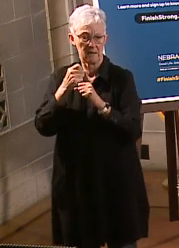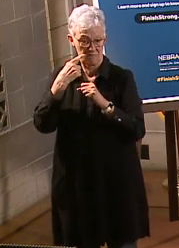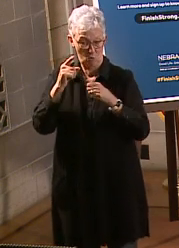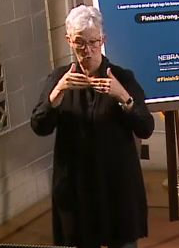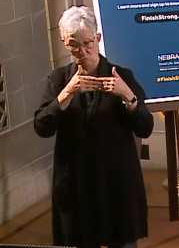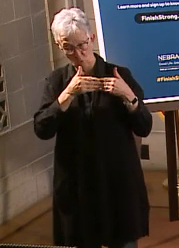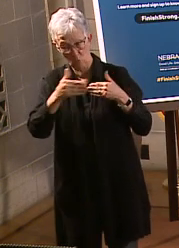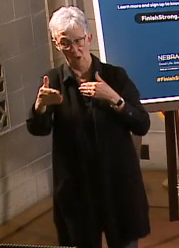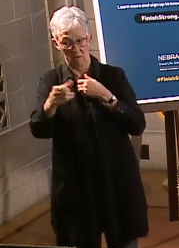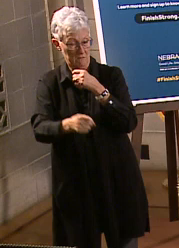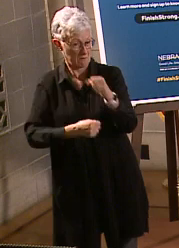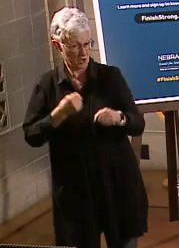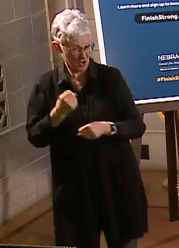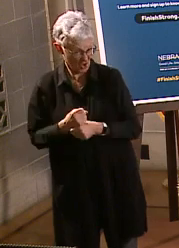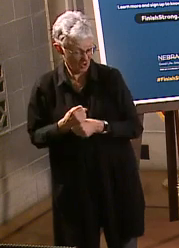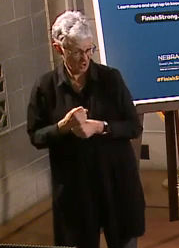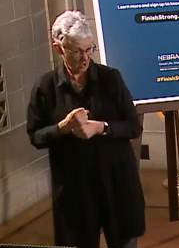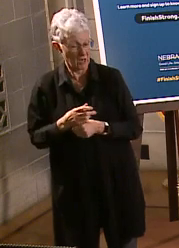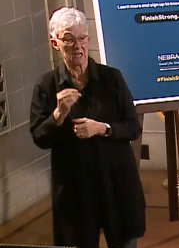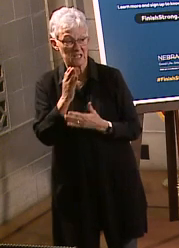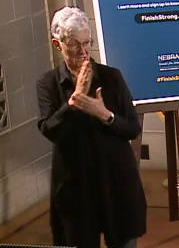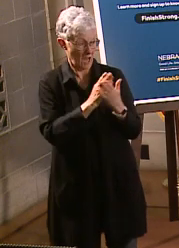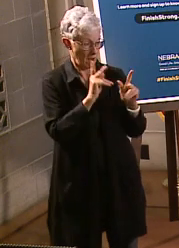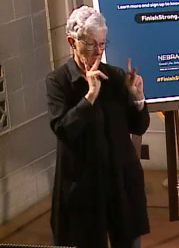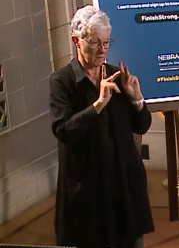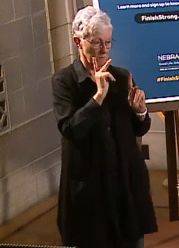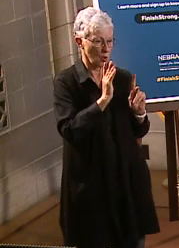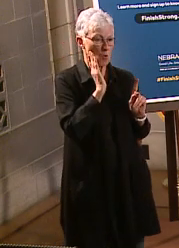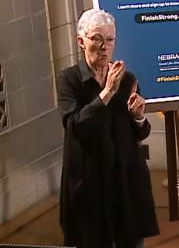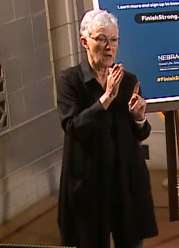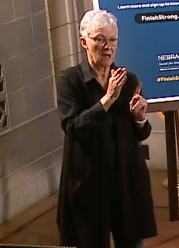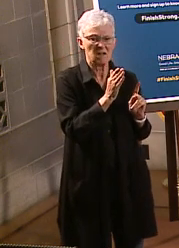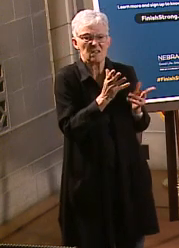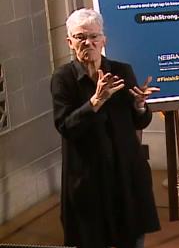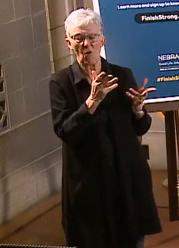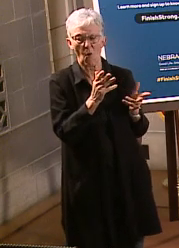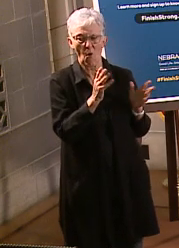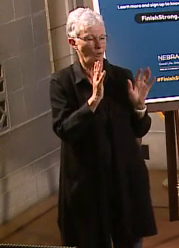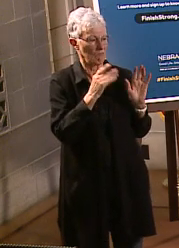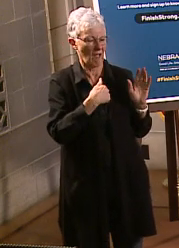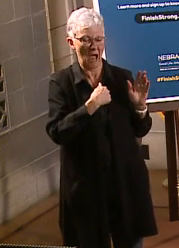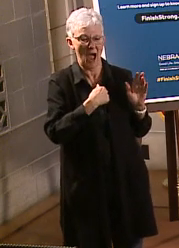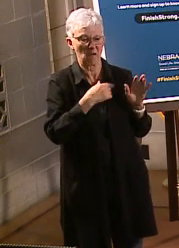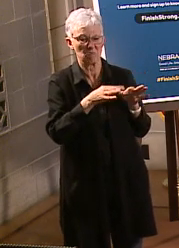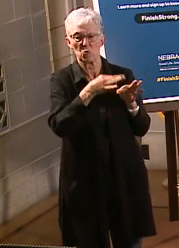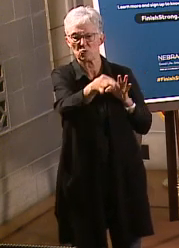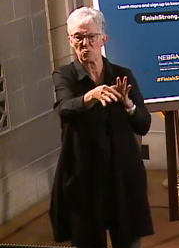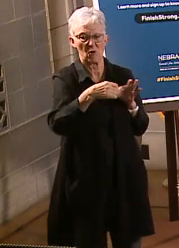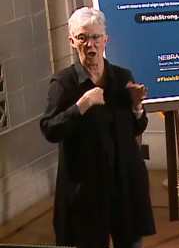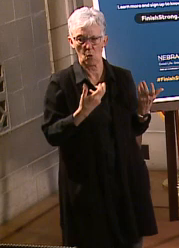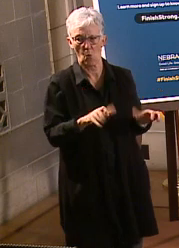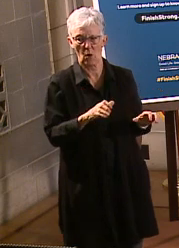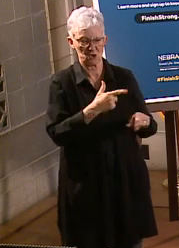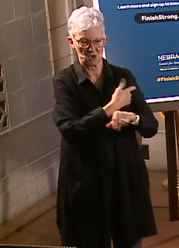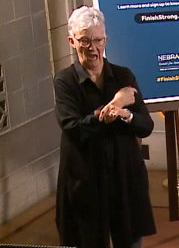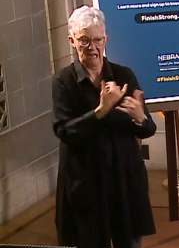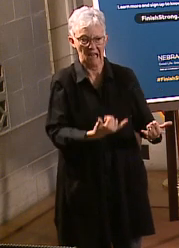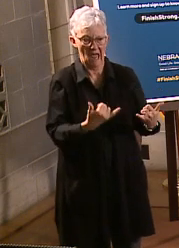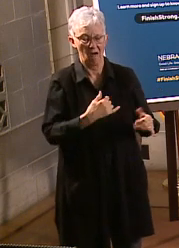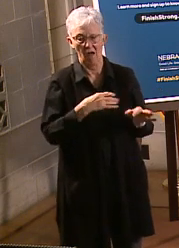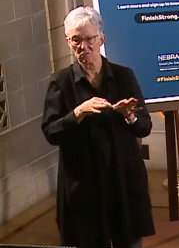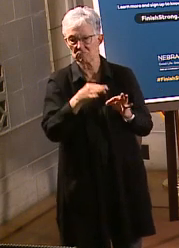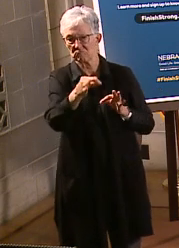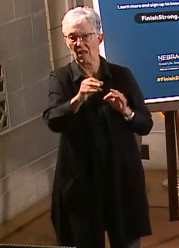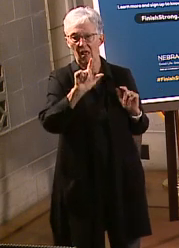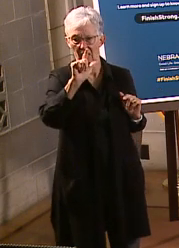through the middle of summer, and that some people will choose different times to get vaccinated. And we want to make sure that we're